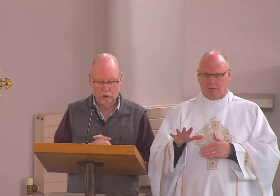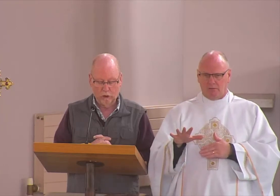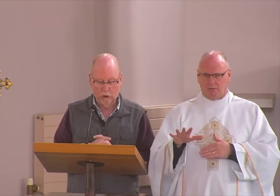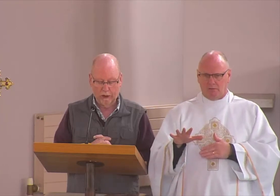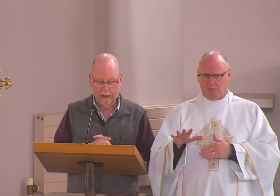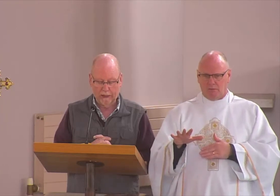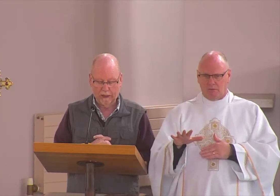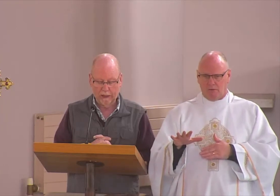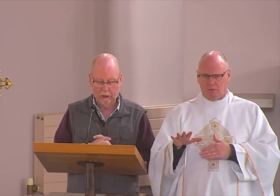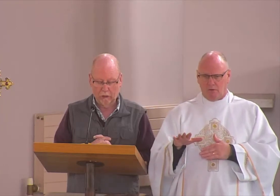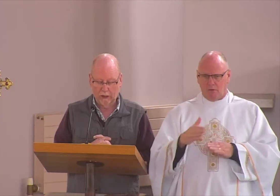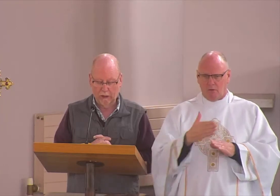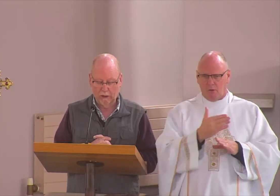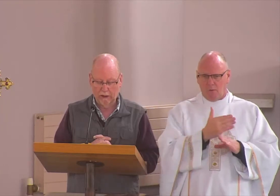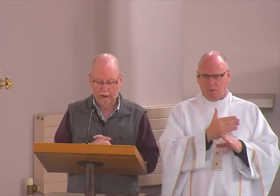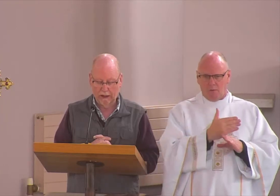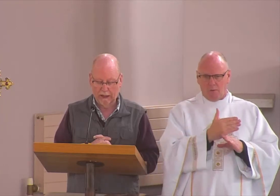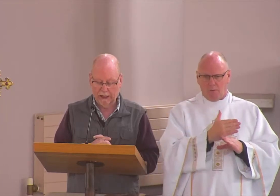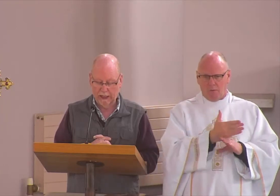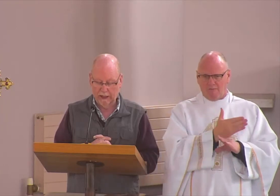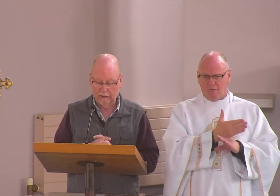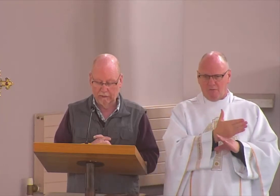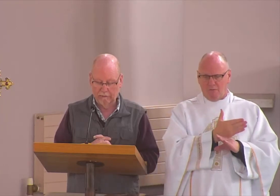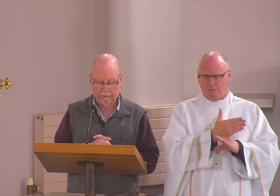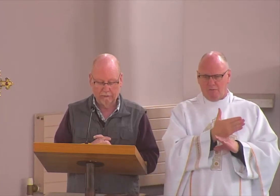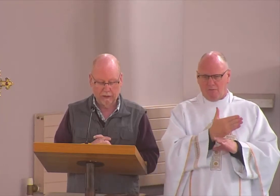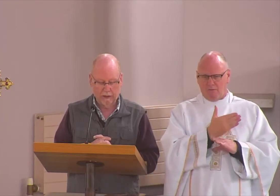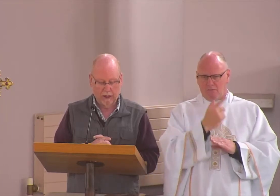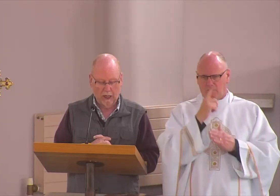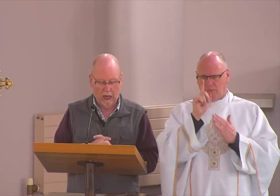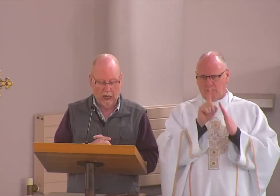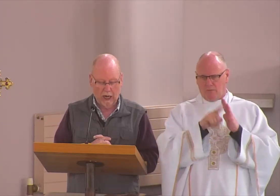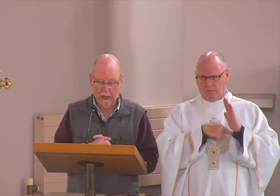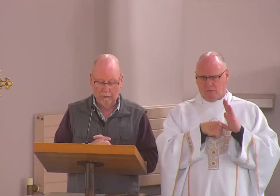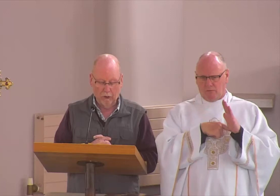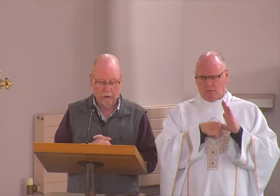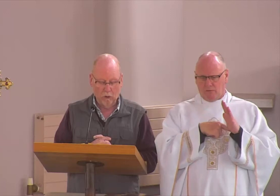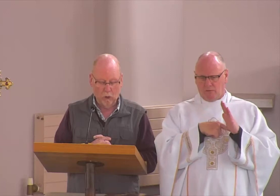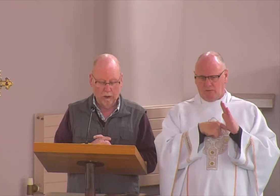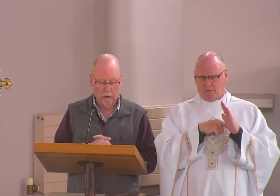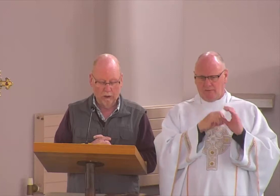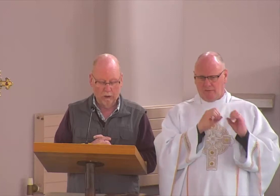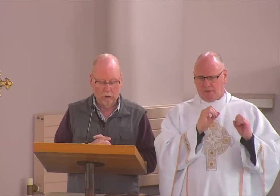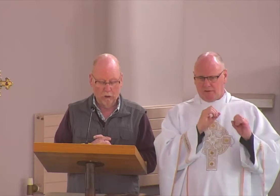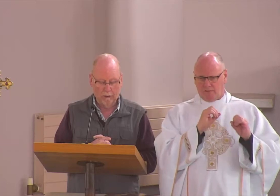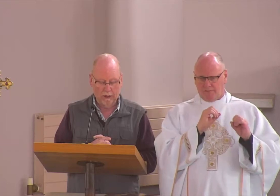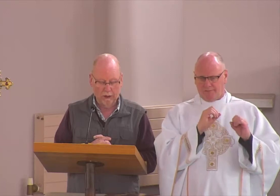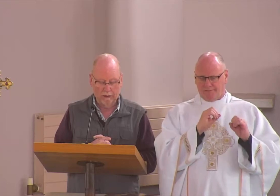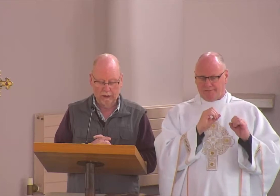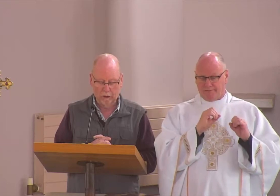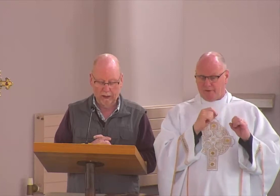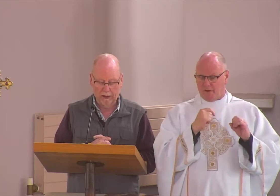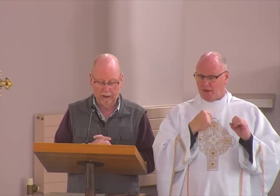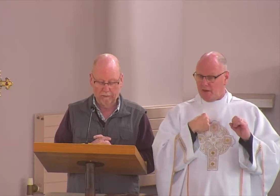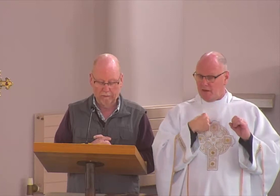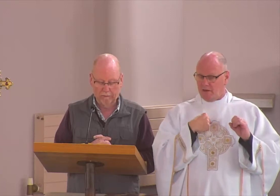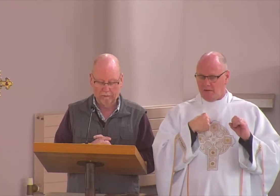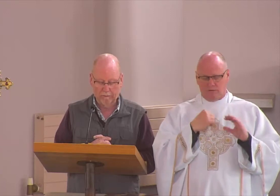Before John ended his career, he said, "I am not the one you imagine me to